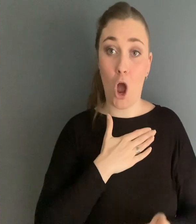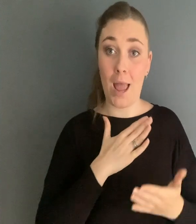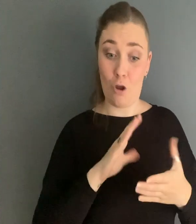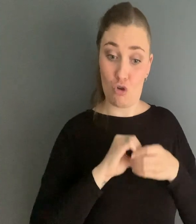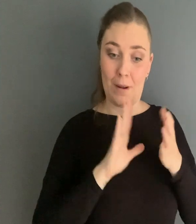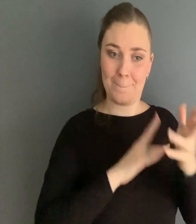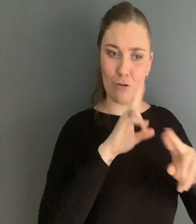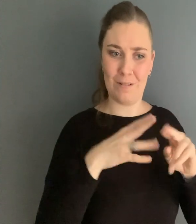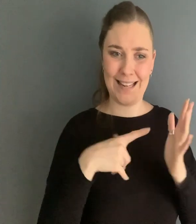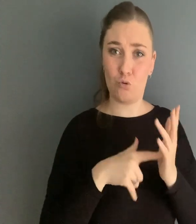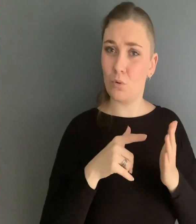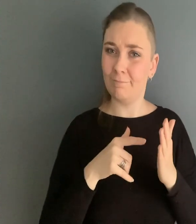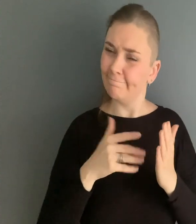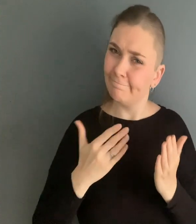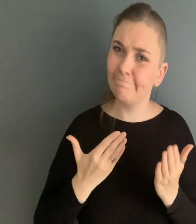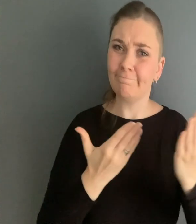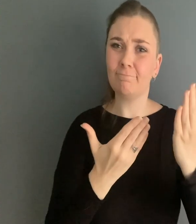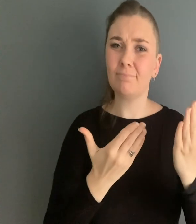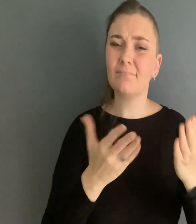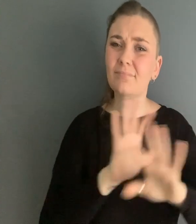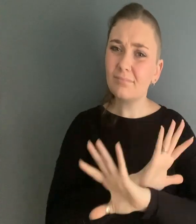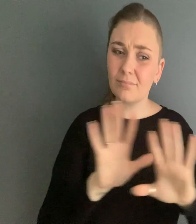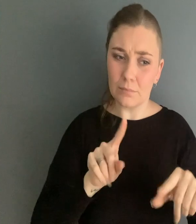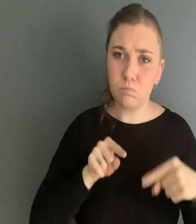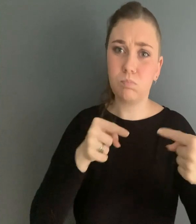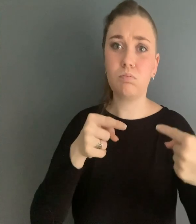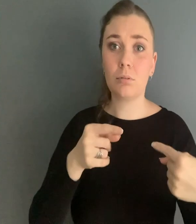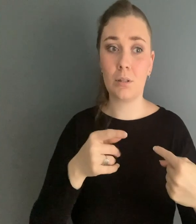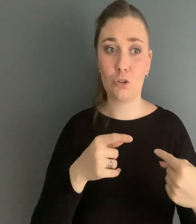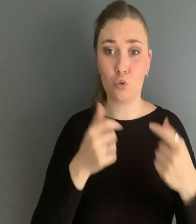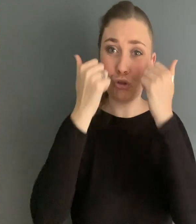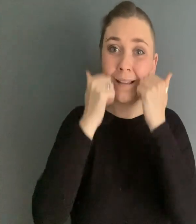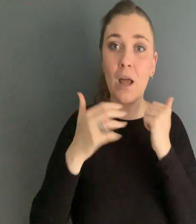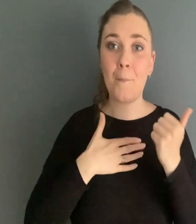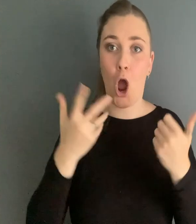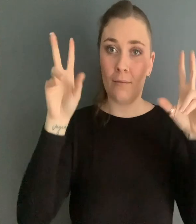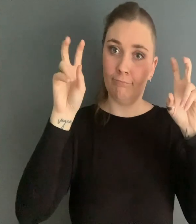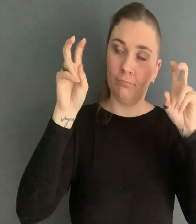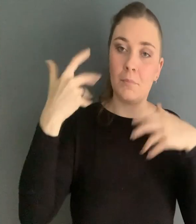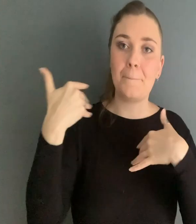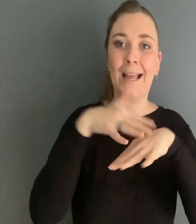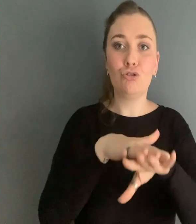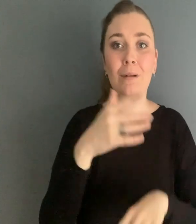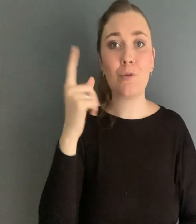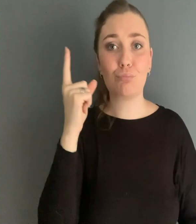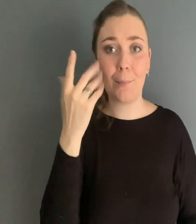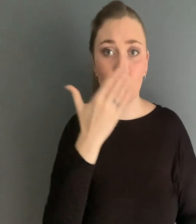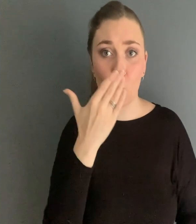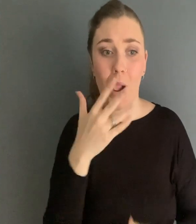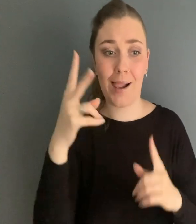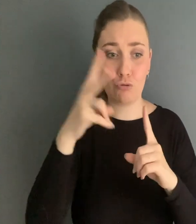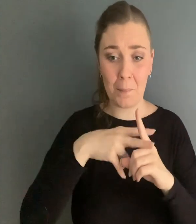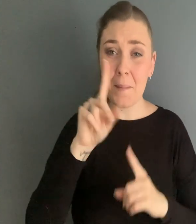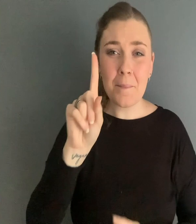had to put forth a case to justify my so called mainstream primary school enrolment.